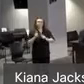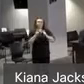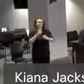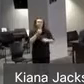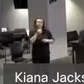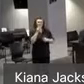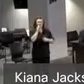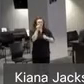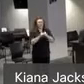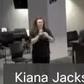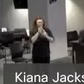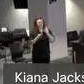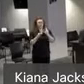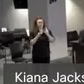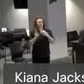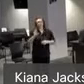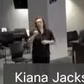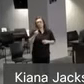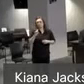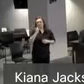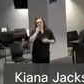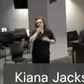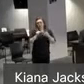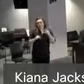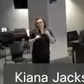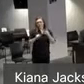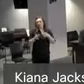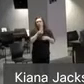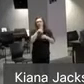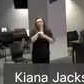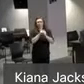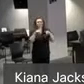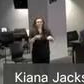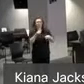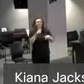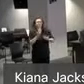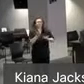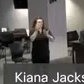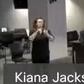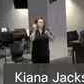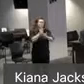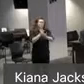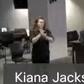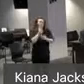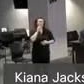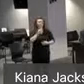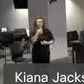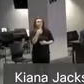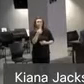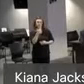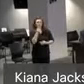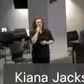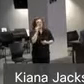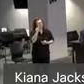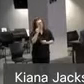the plan options. The rates for the options are included with the resolution. For 2021, there'll be a slight